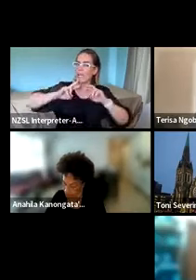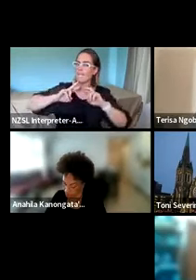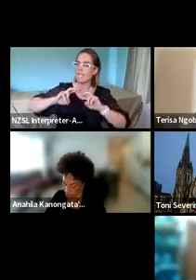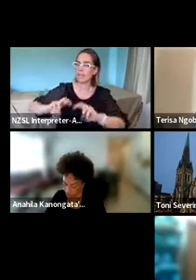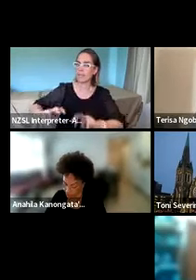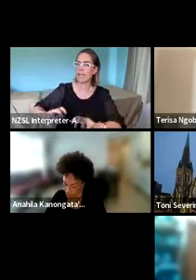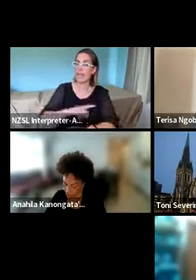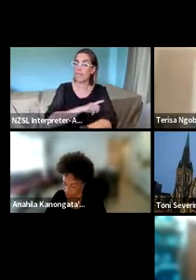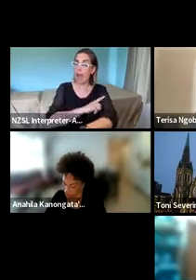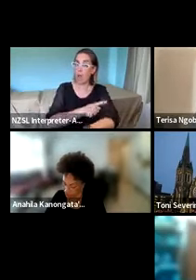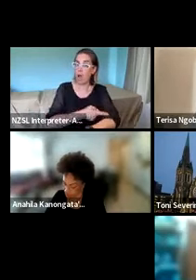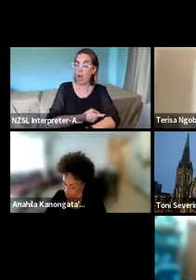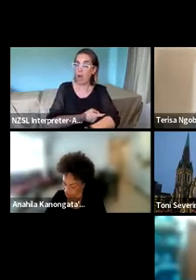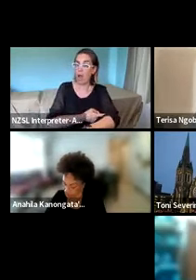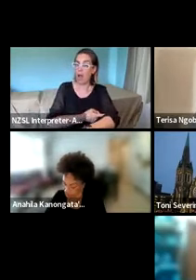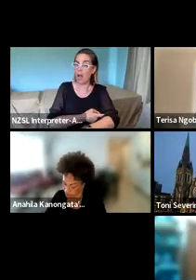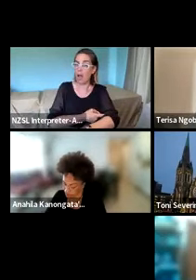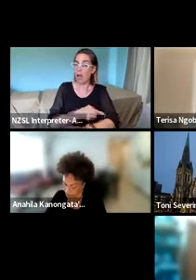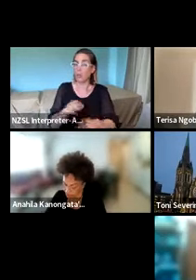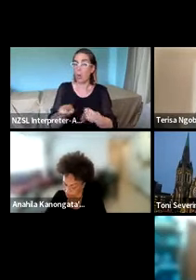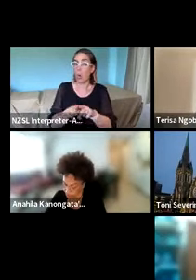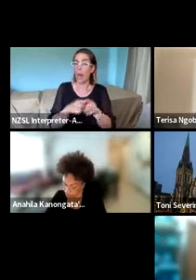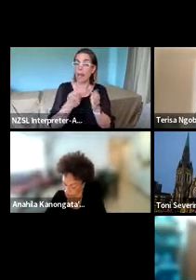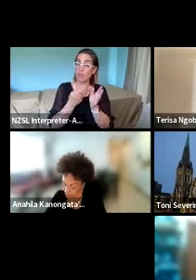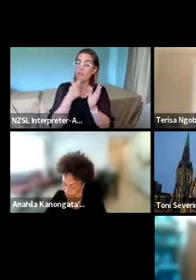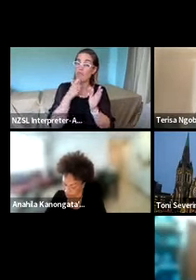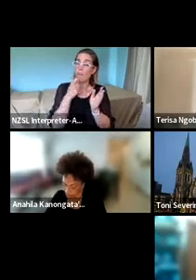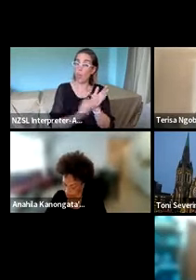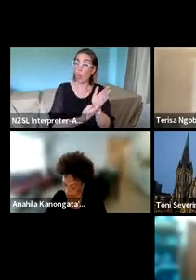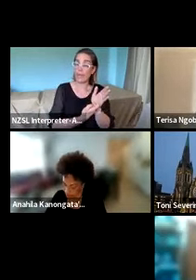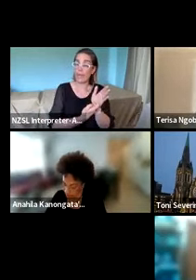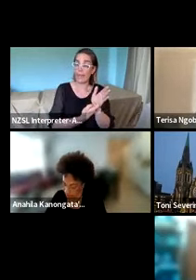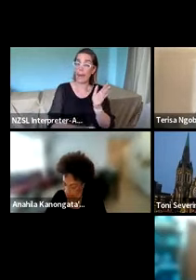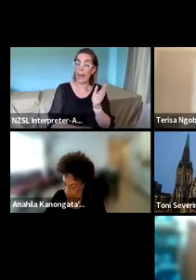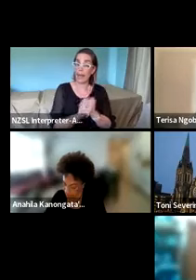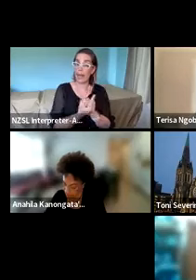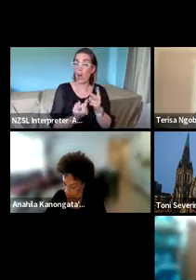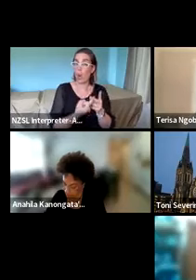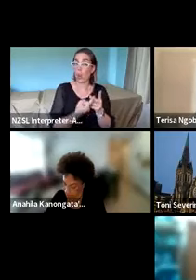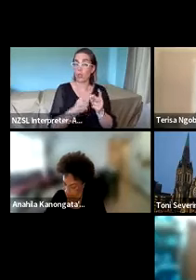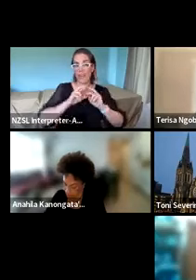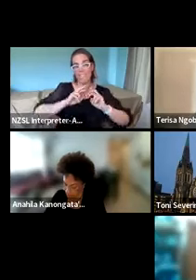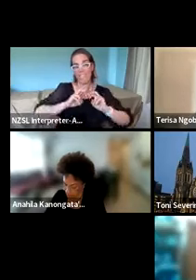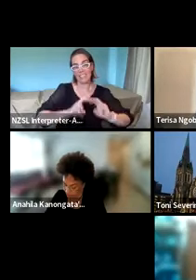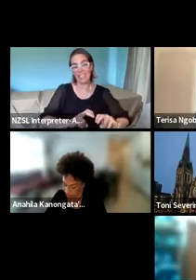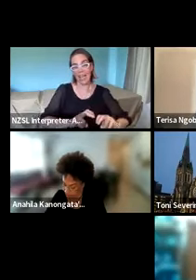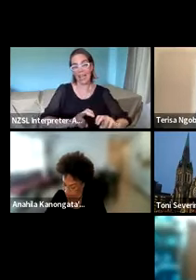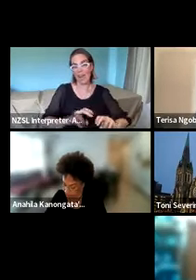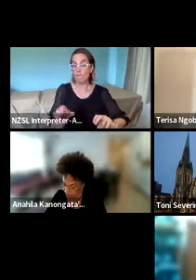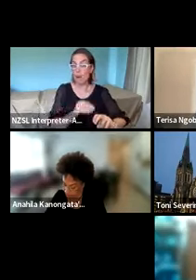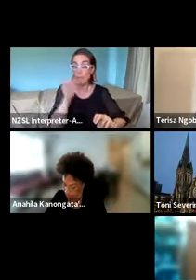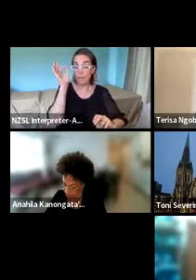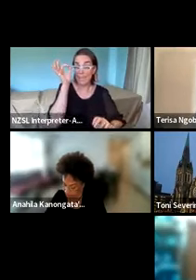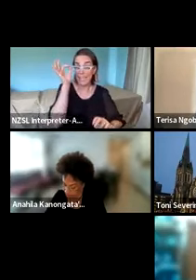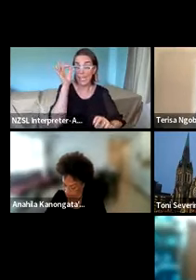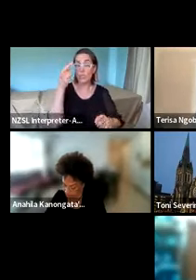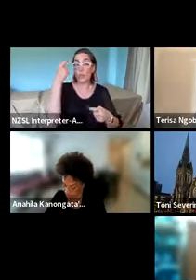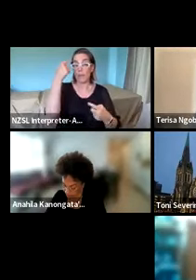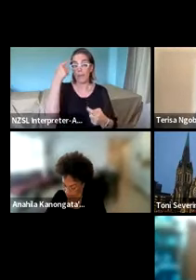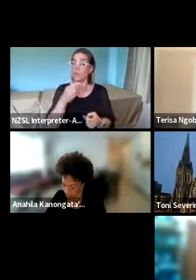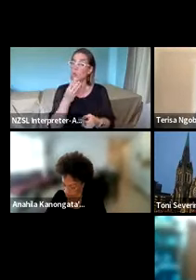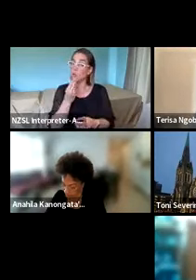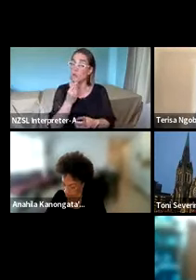powers, so reporting occurs and then investigative powers from the committee? Would you see that as useful, or do you think it's